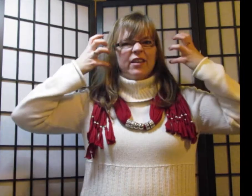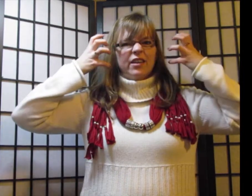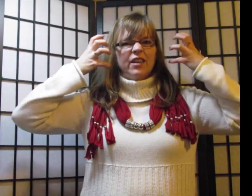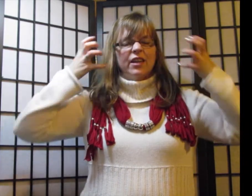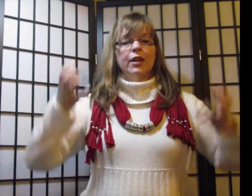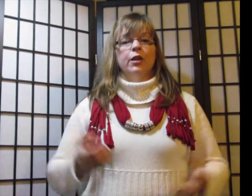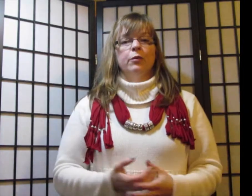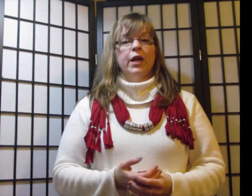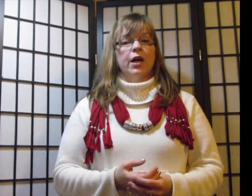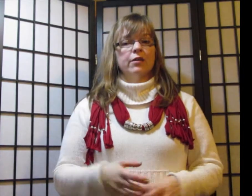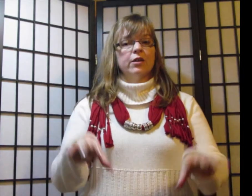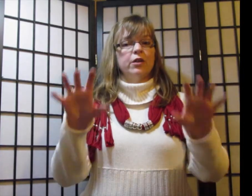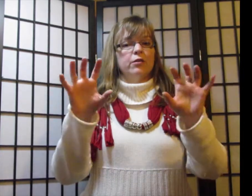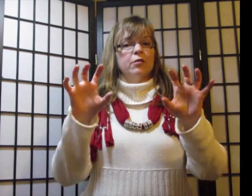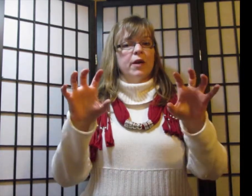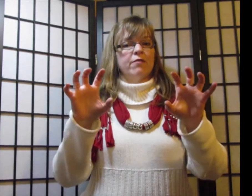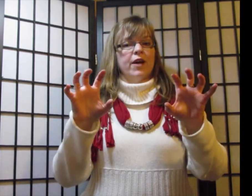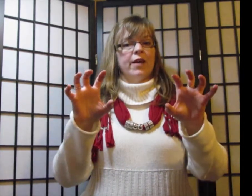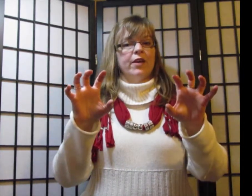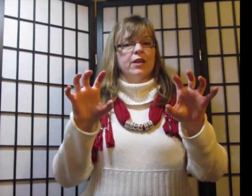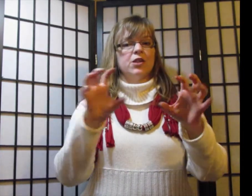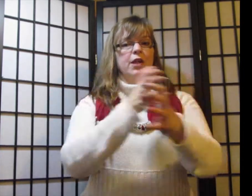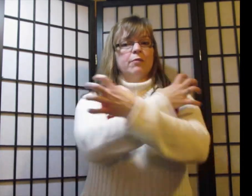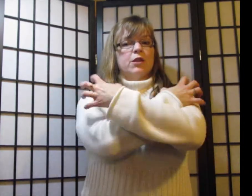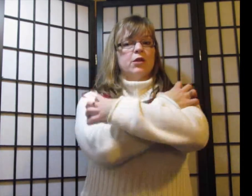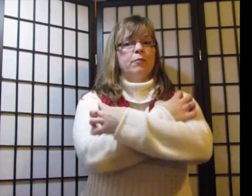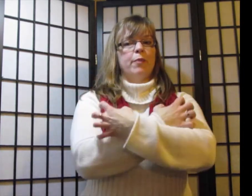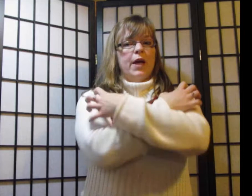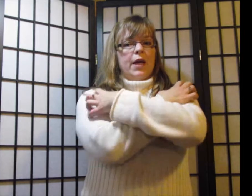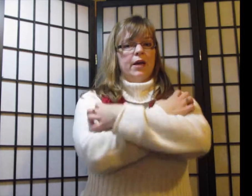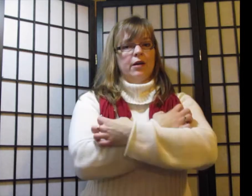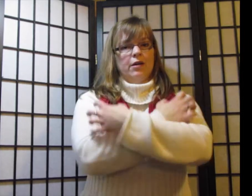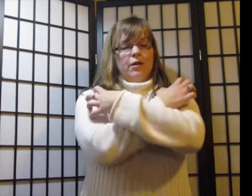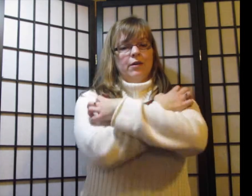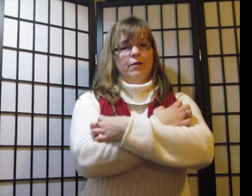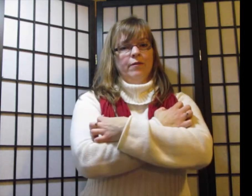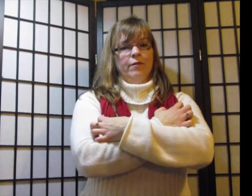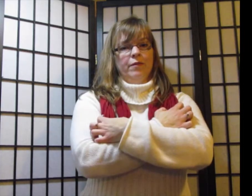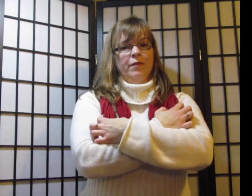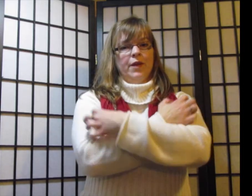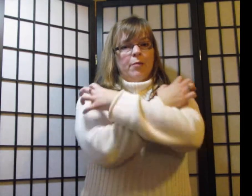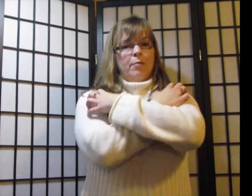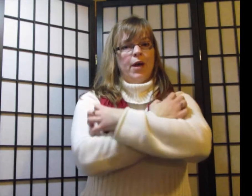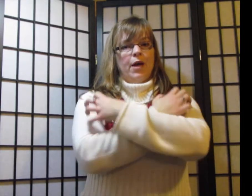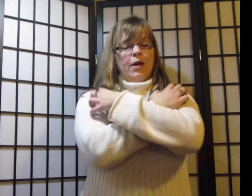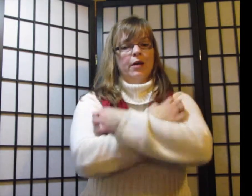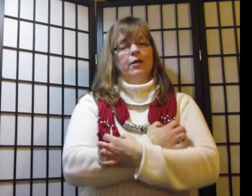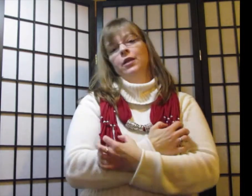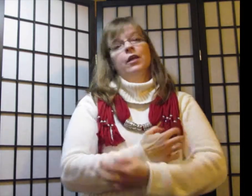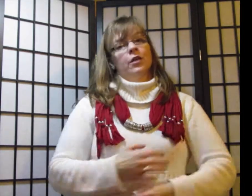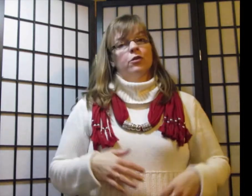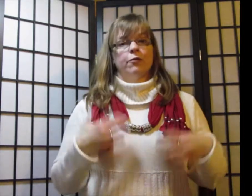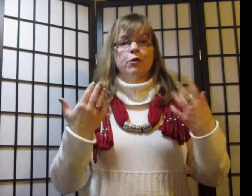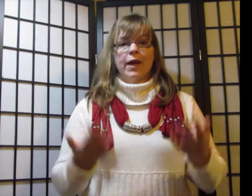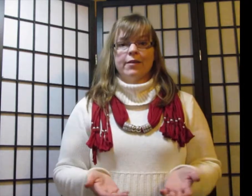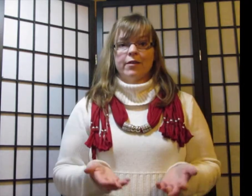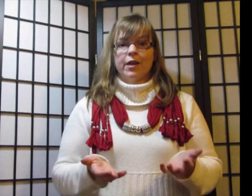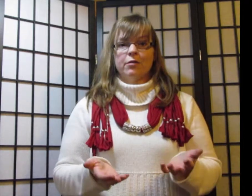Tiger. We also use the bent 5 hand shape to do bear. Bear. So if you guessed